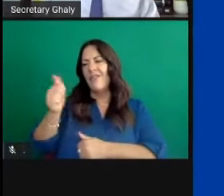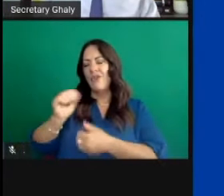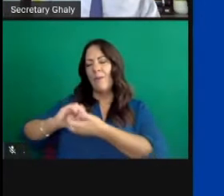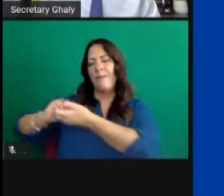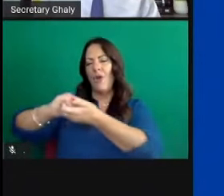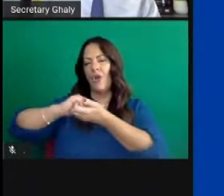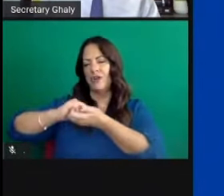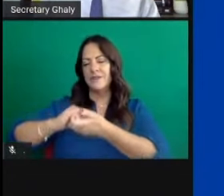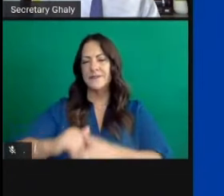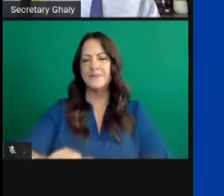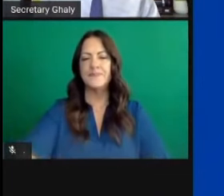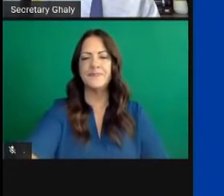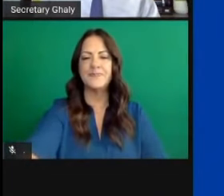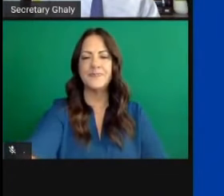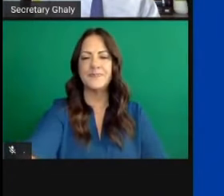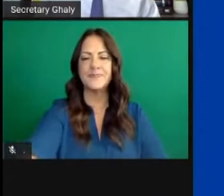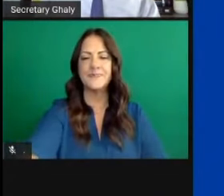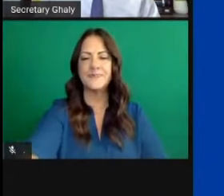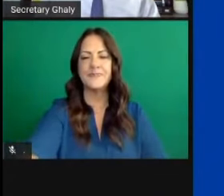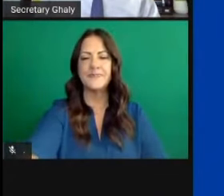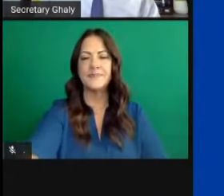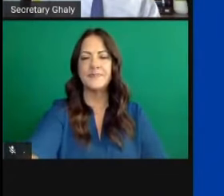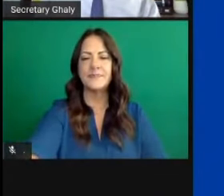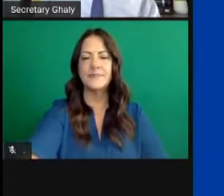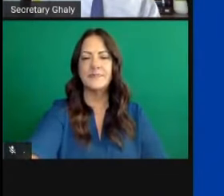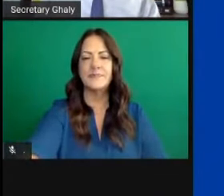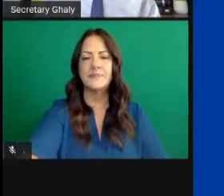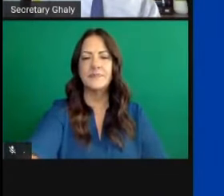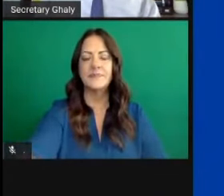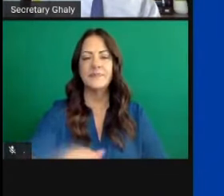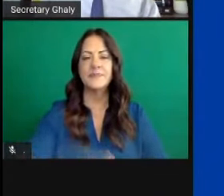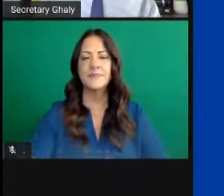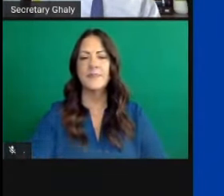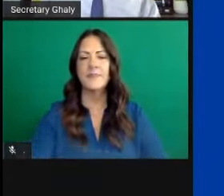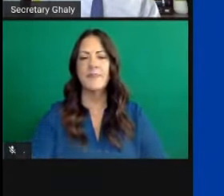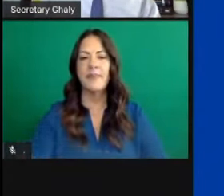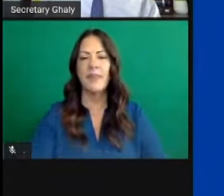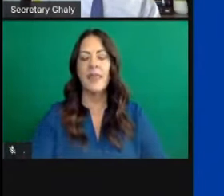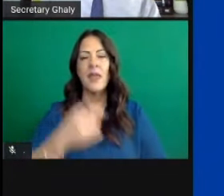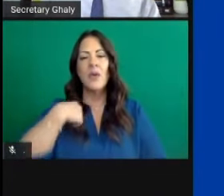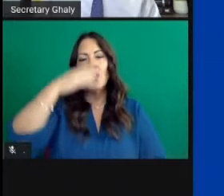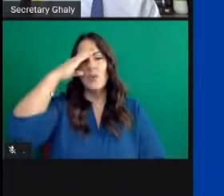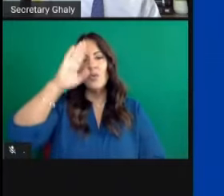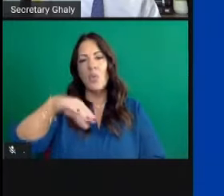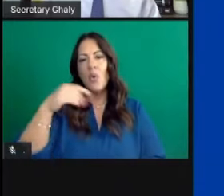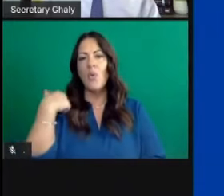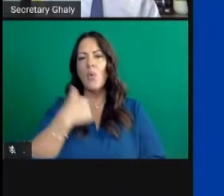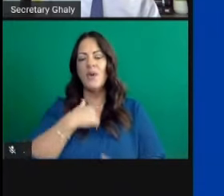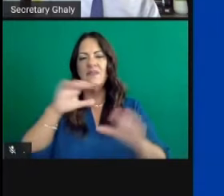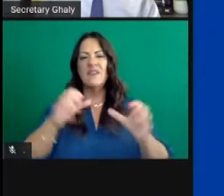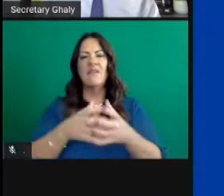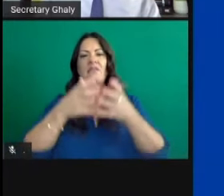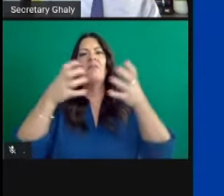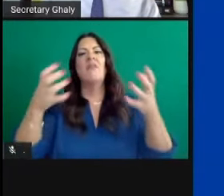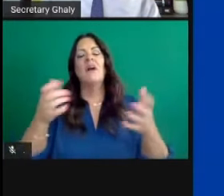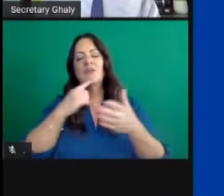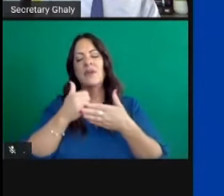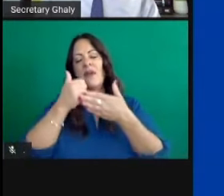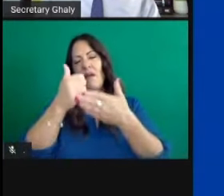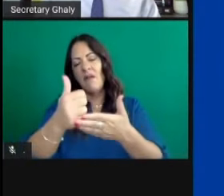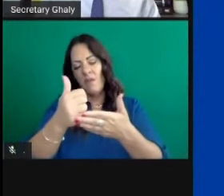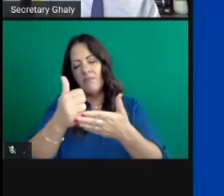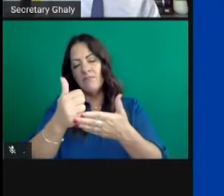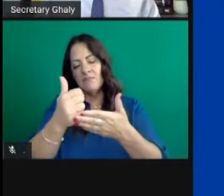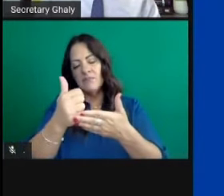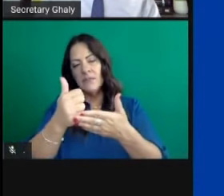We know that we have taken a number of steps to bring schools back to in-person education. I'll remind you that we created a